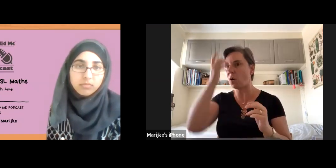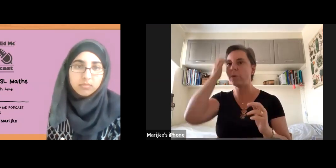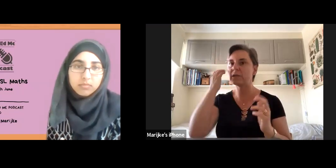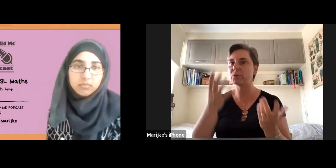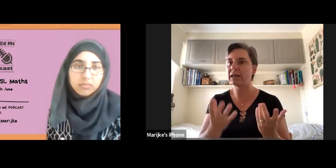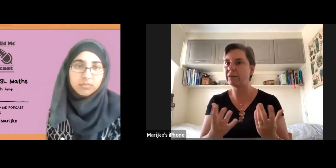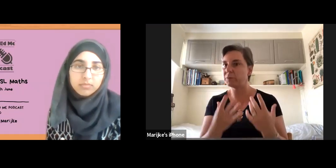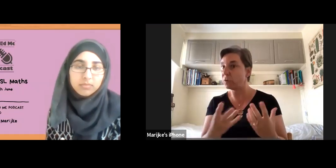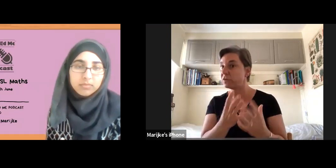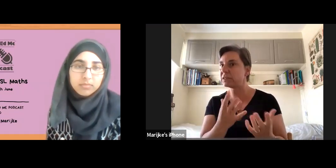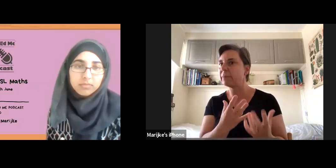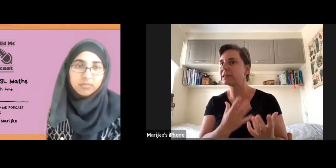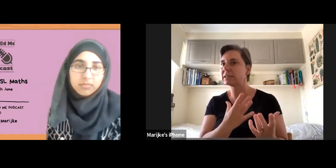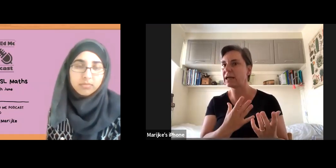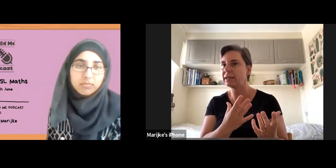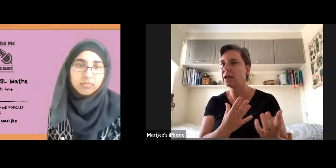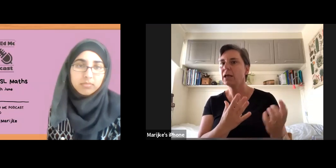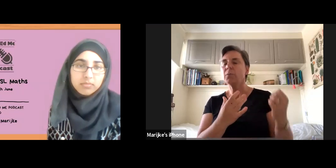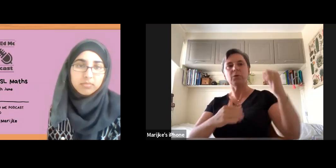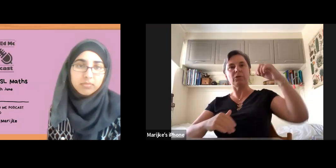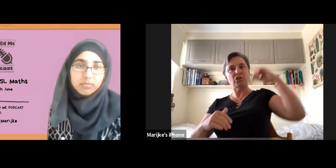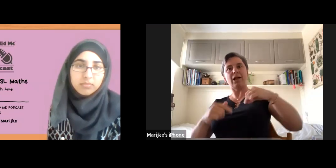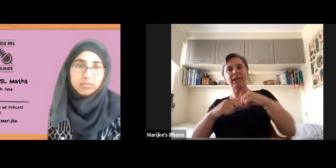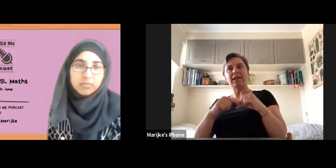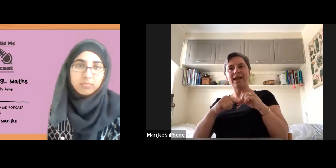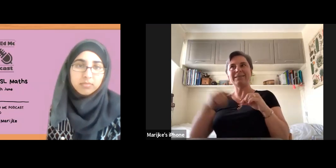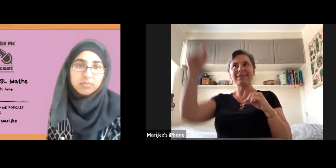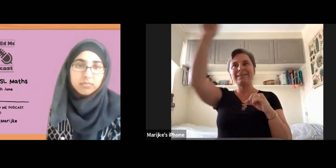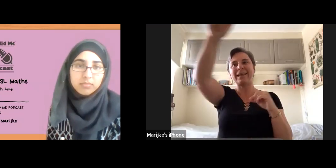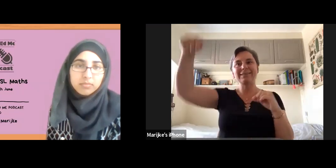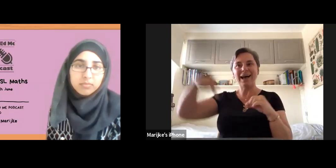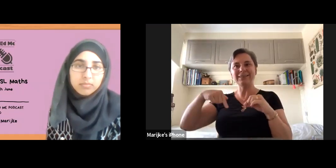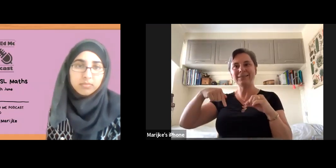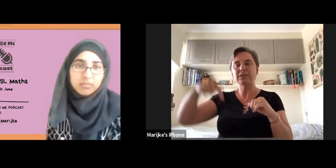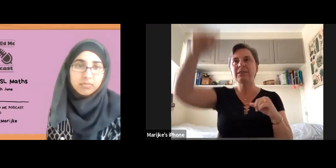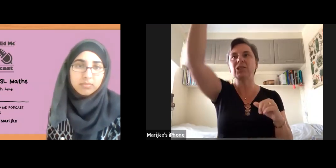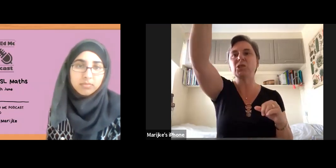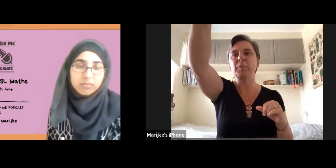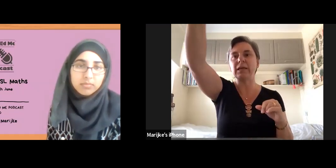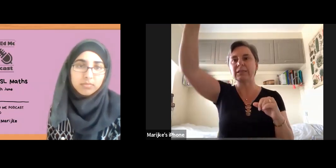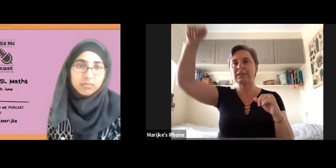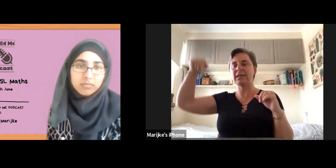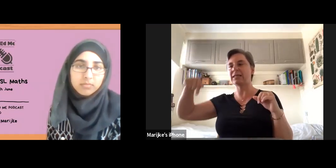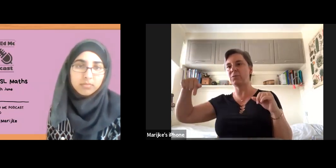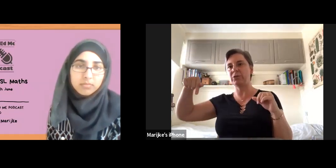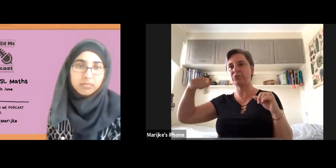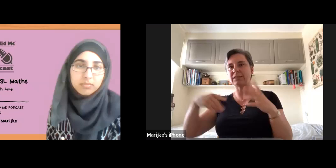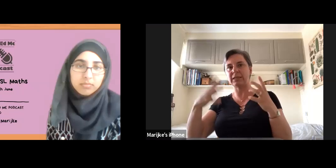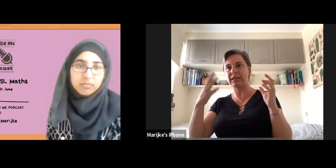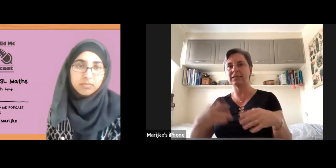always up to a high level, but most of the time can sign. But what the child then gets is second hand. Teacher speaks, CSW translates,